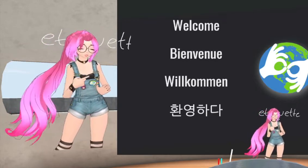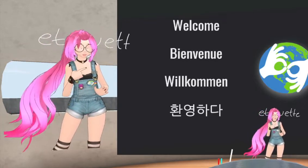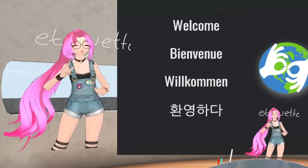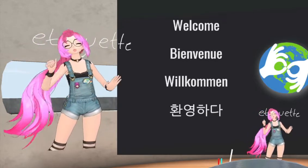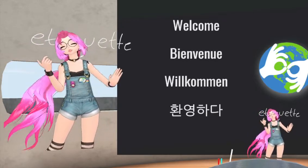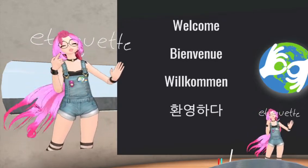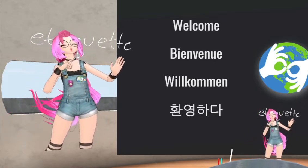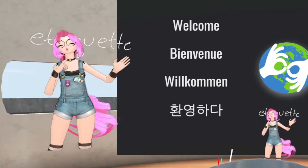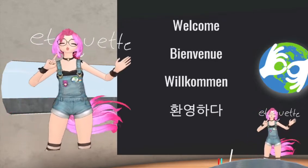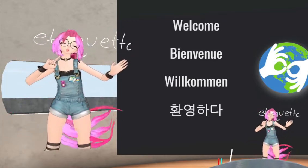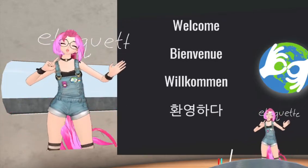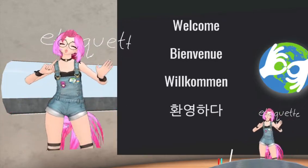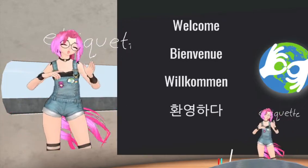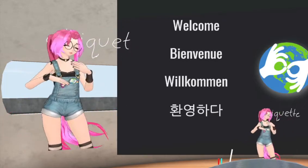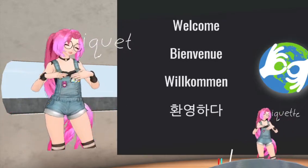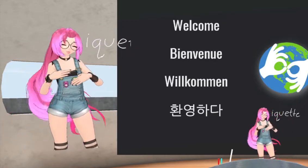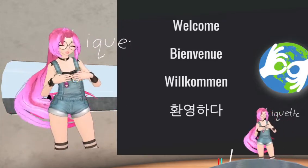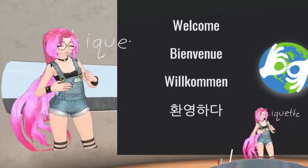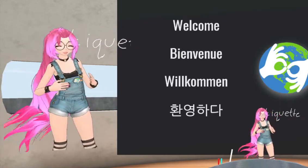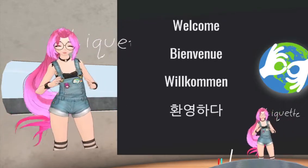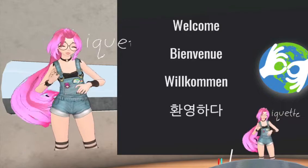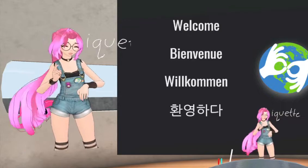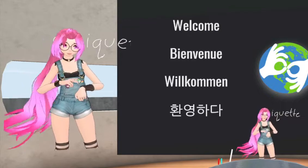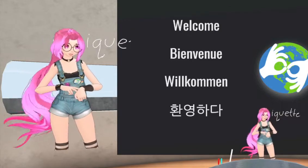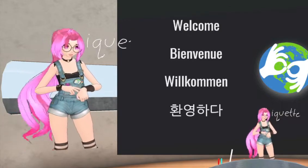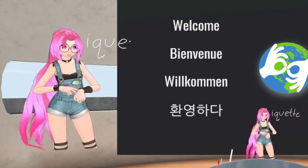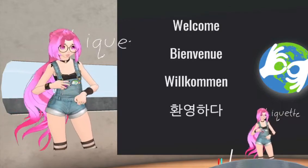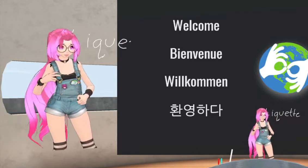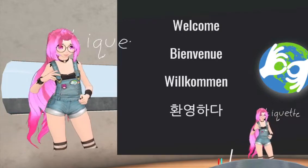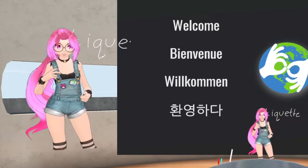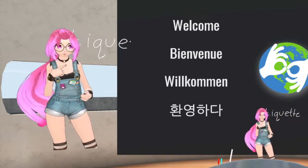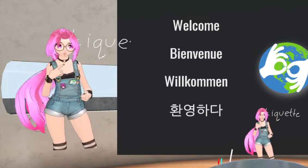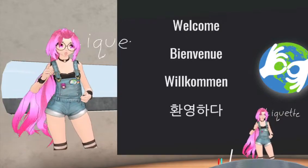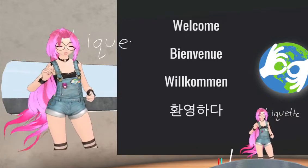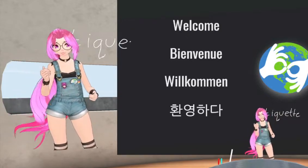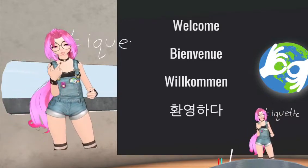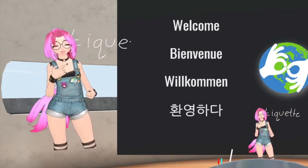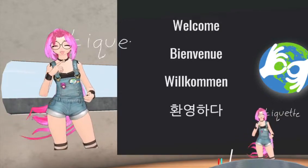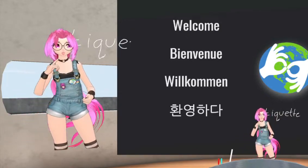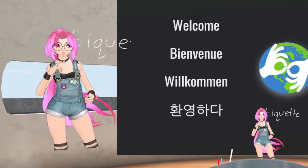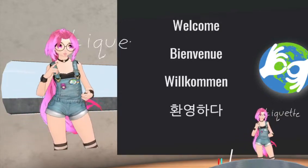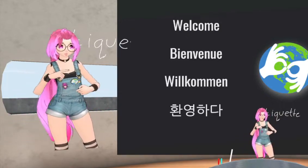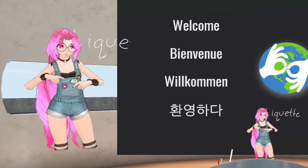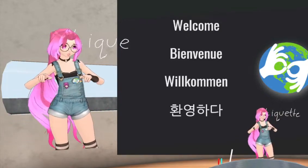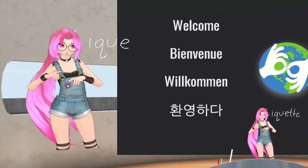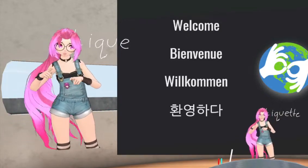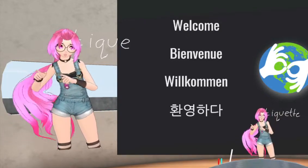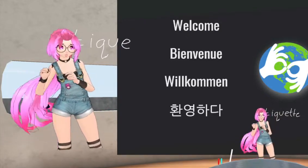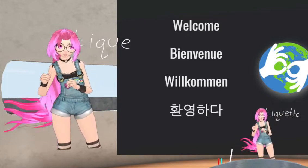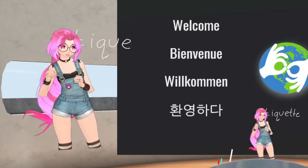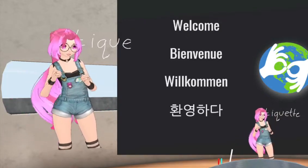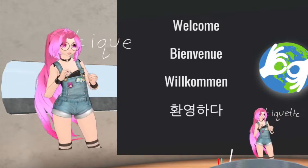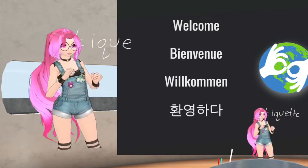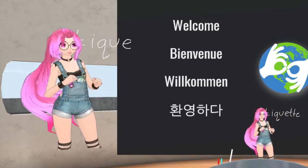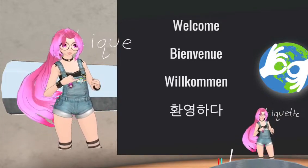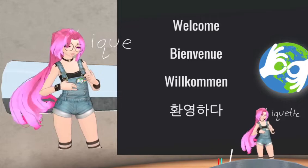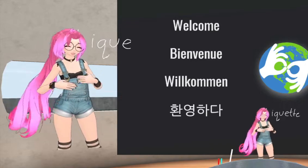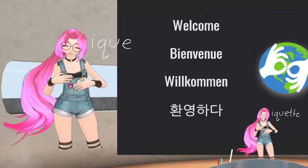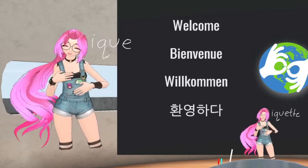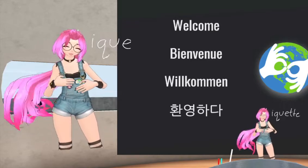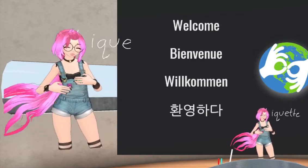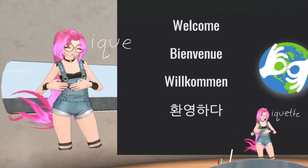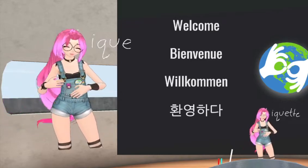hurt. Learning is all about making mistakes and then moving on. So don't feel bad if you've ever said this. It's totally understandable,